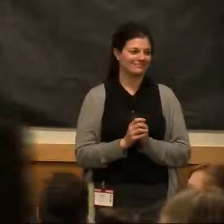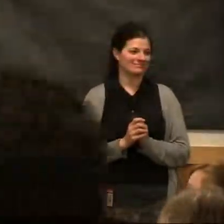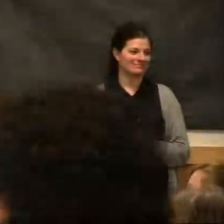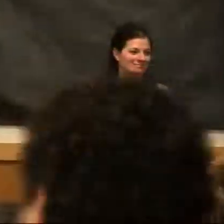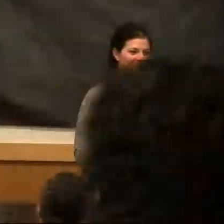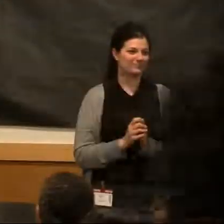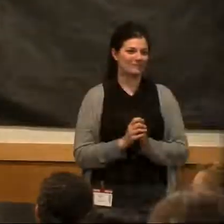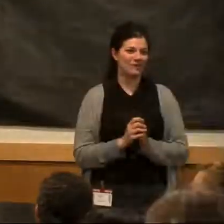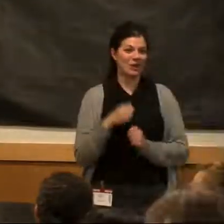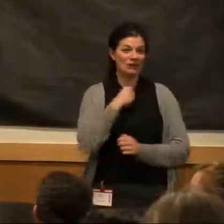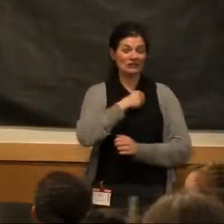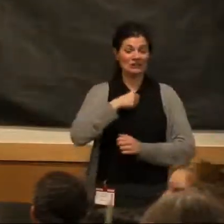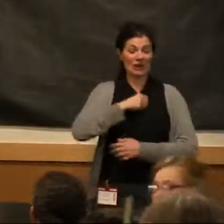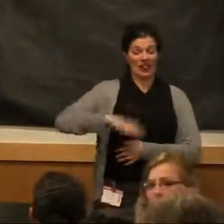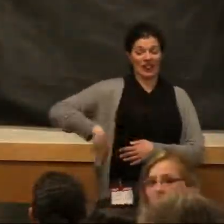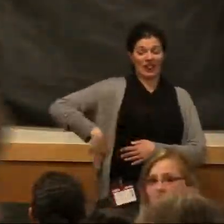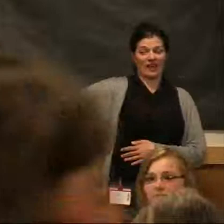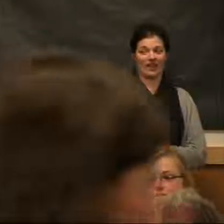We apologize for being